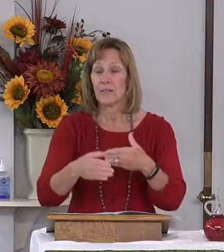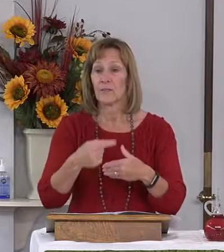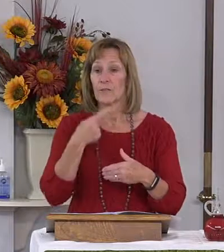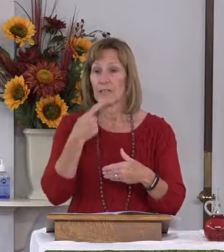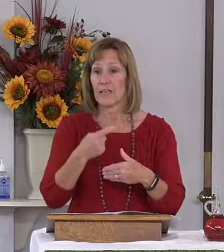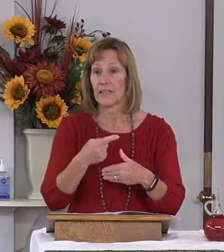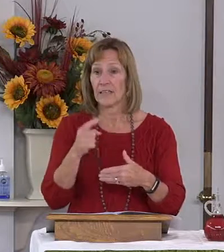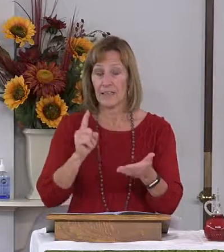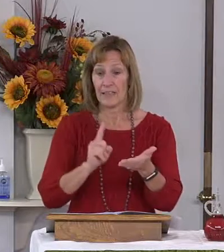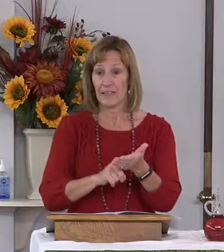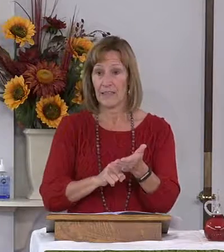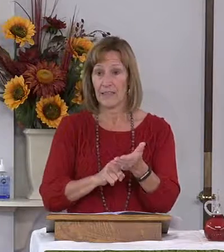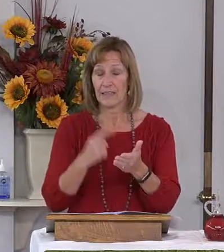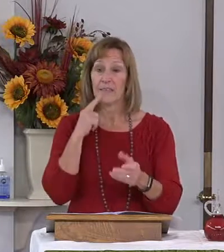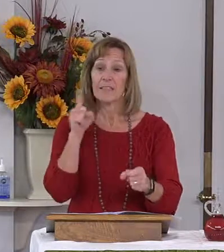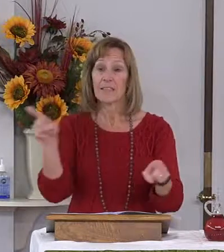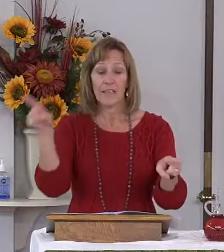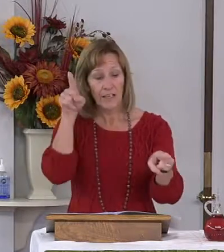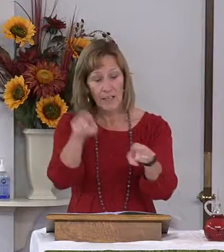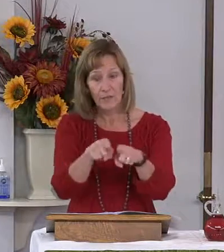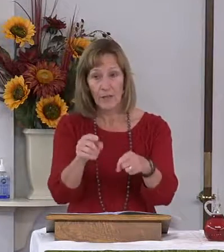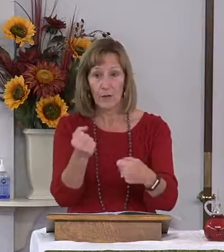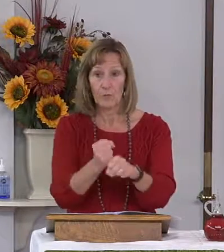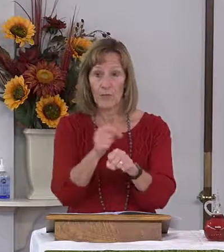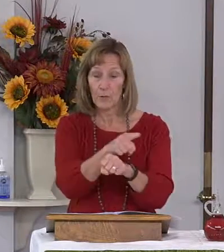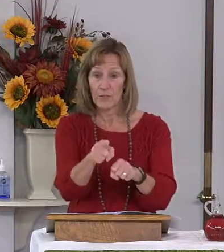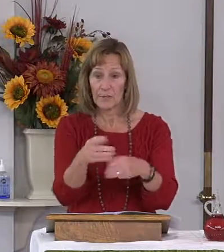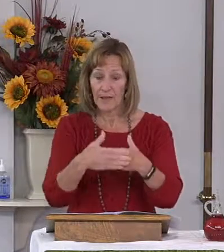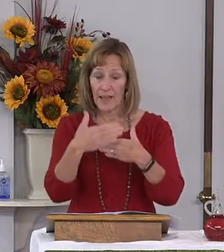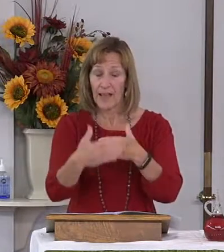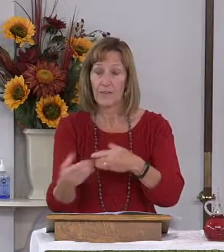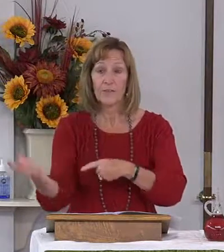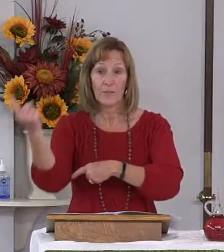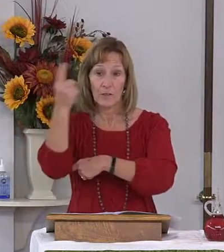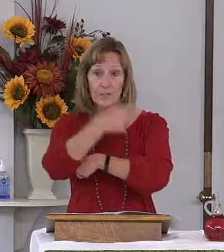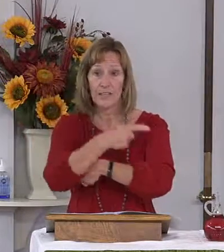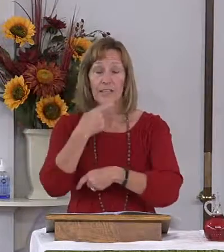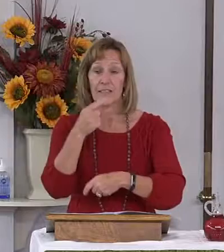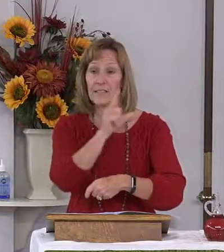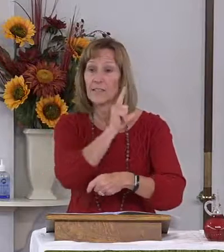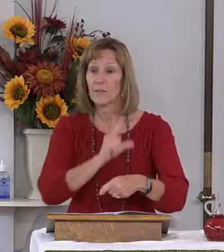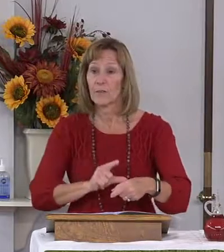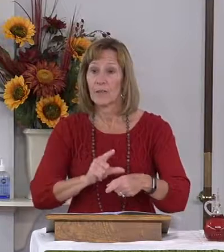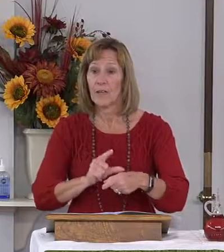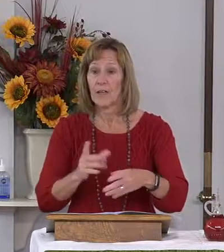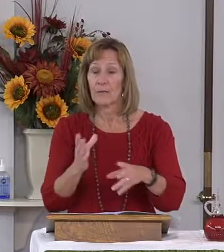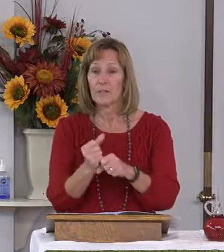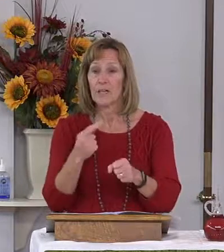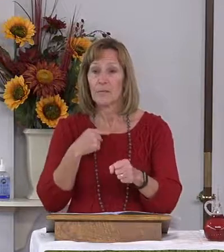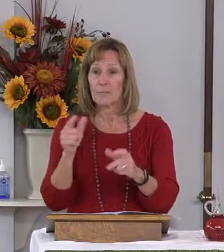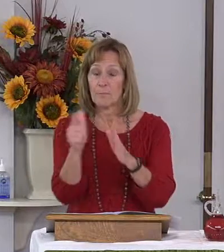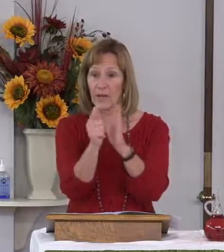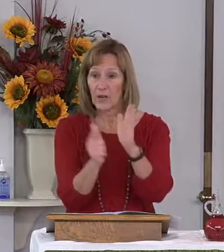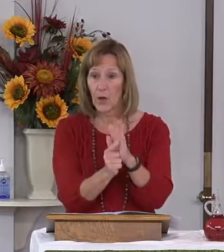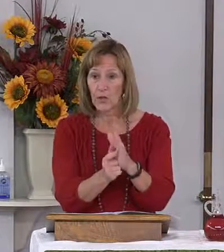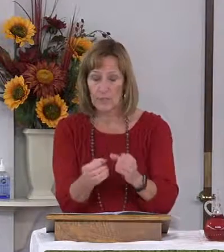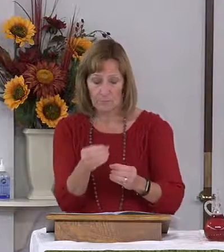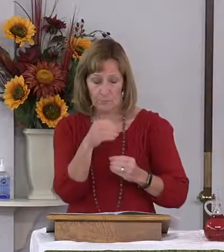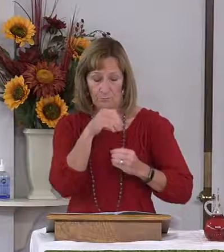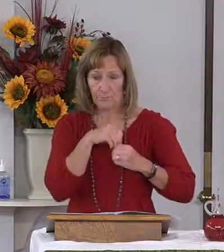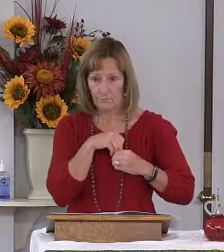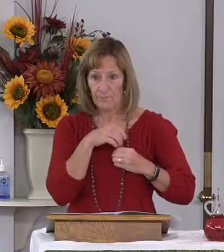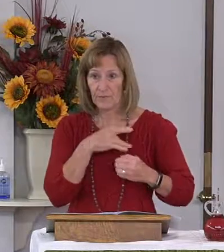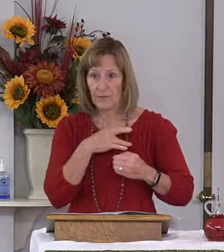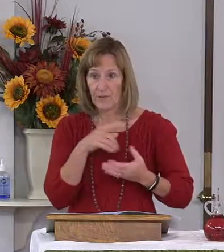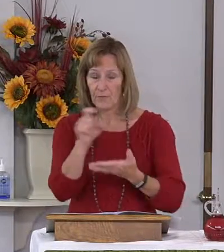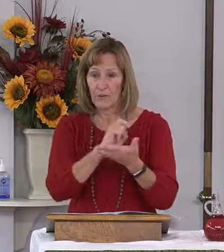saying, "This is the covenant that I will make with them after those days," says the Lord, "I will put my laws in their hearts, and I